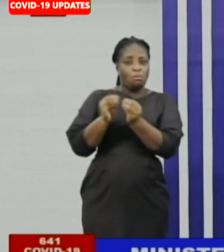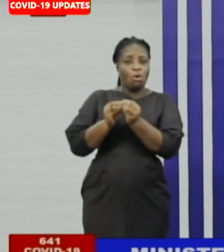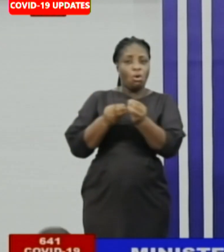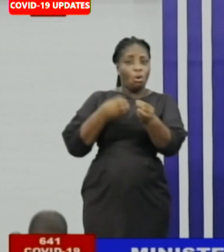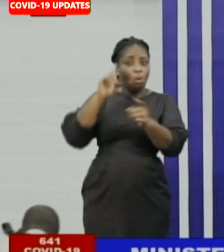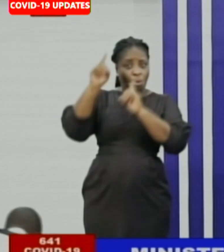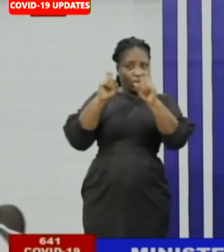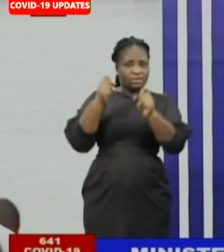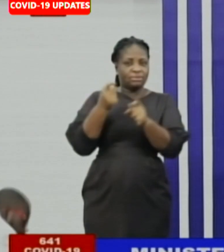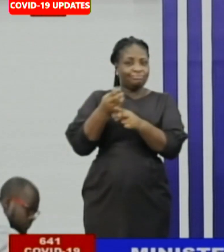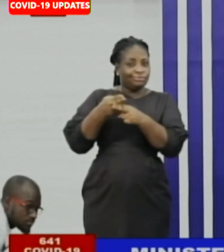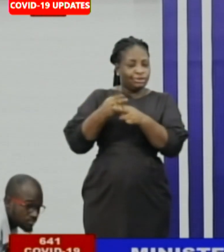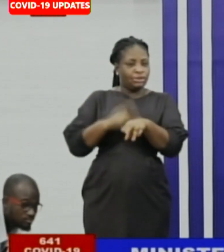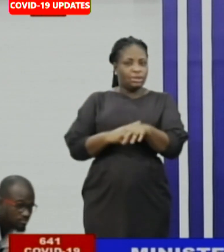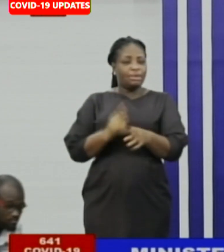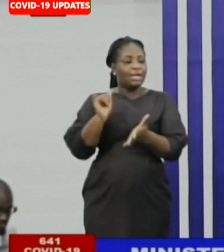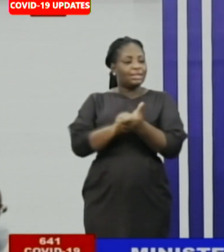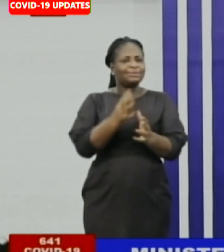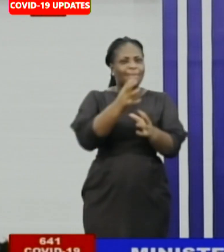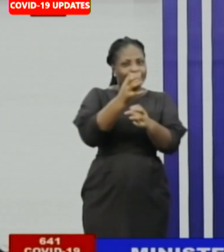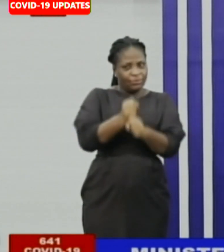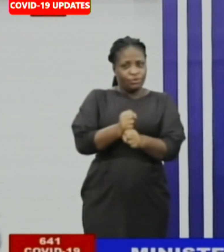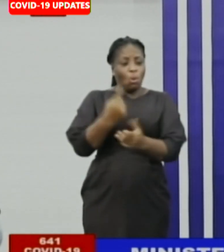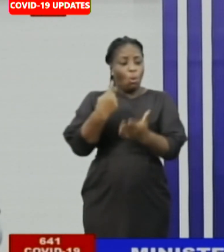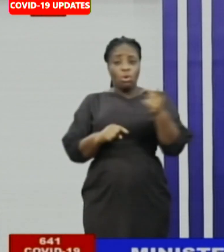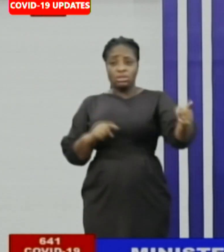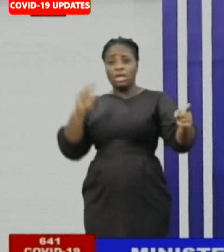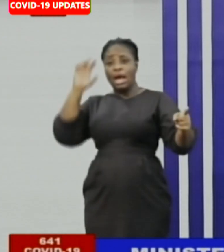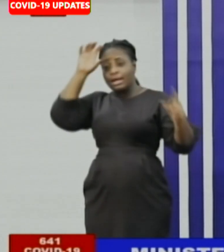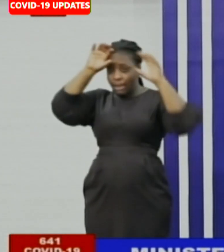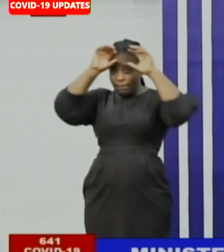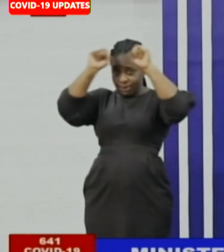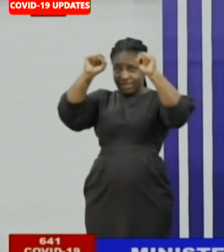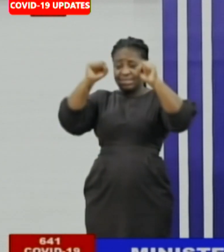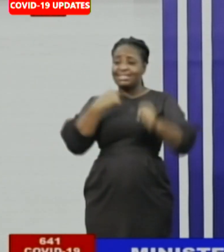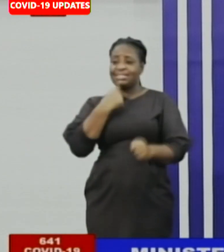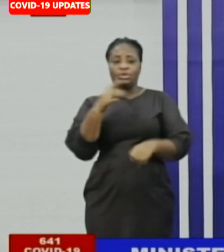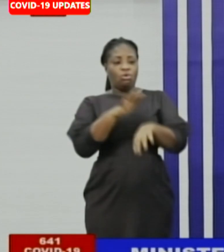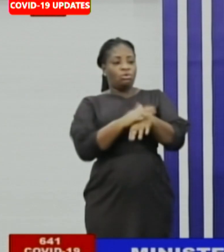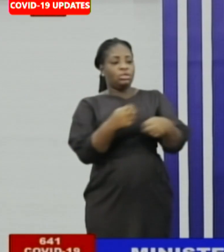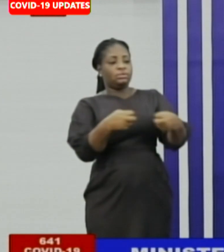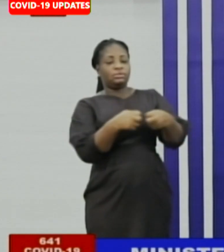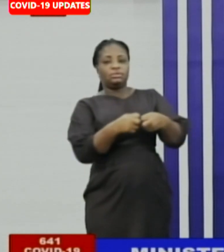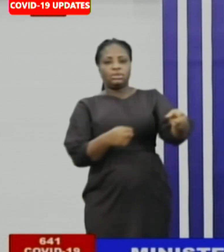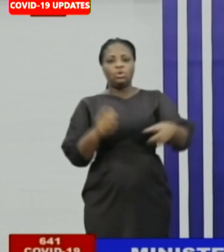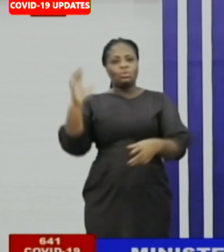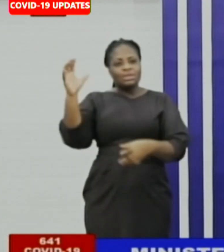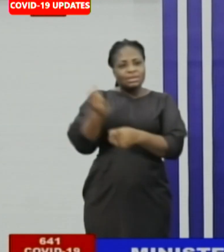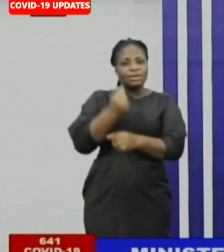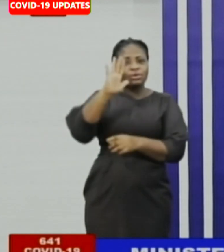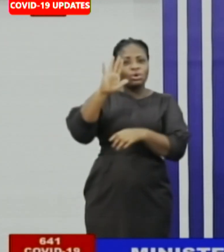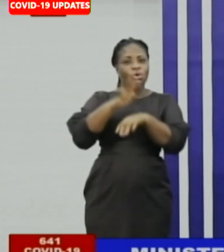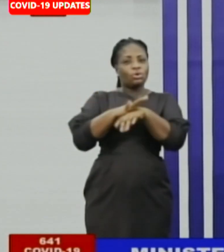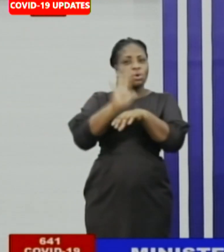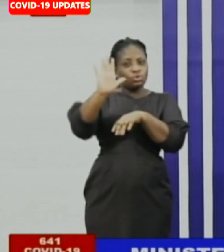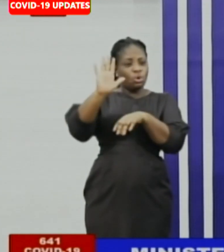shortly. So that is a quick brief on what the President's intervention on energy means for us. We'll take your questions on that shortly.